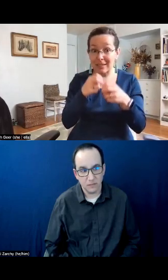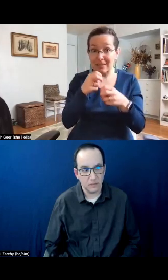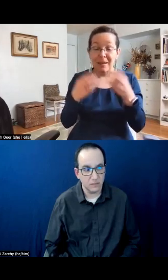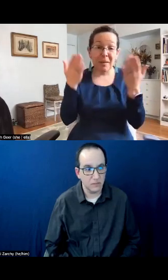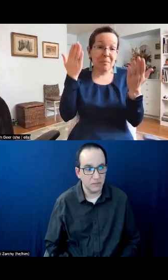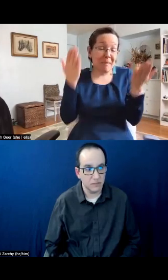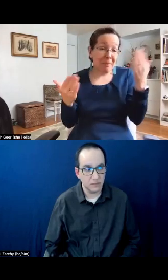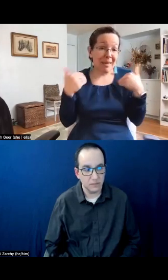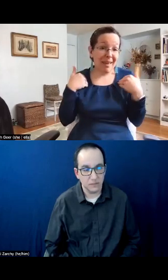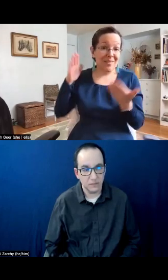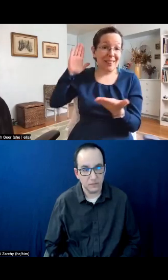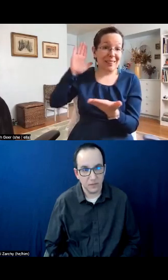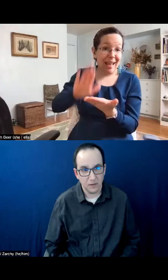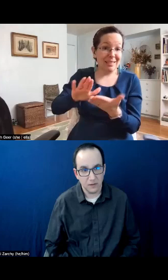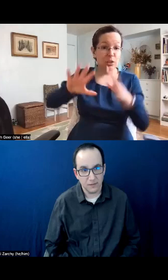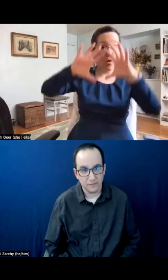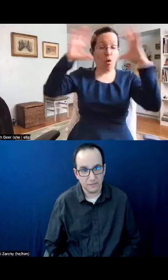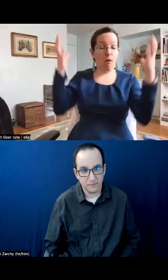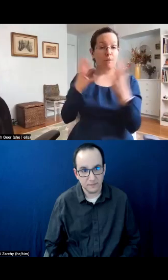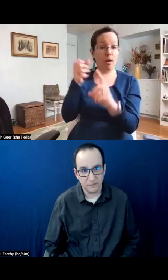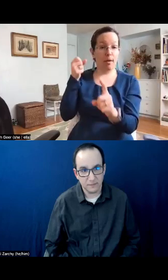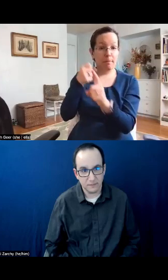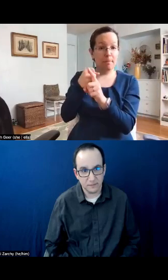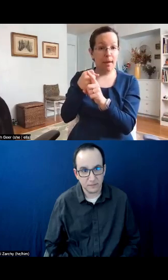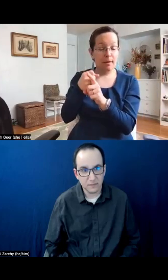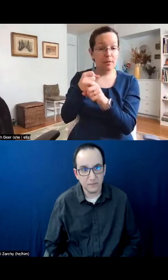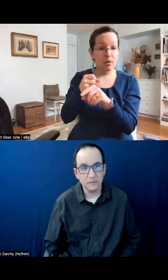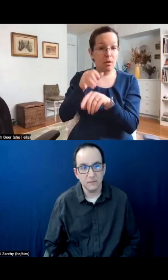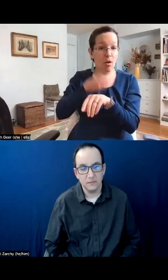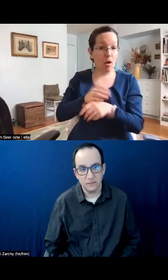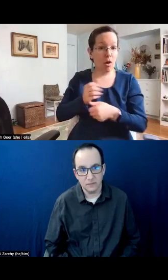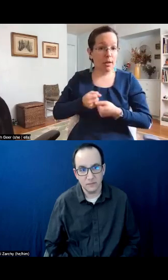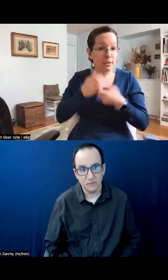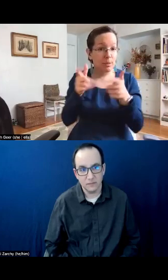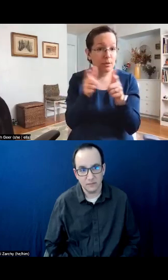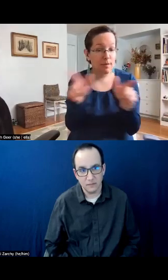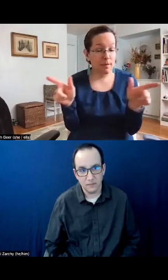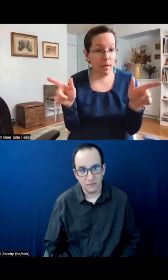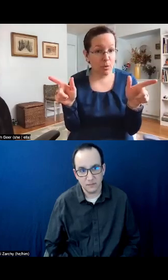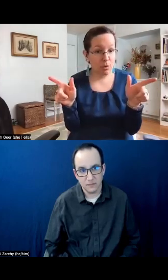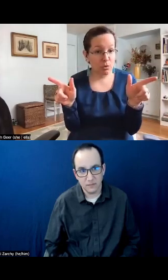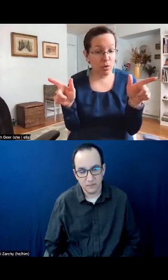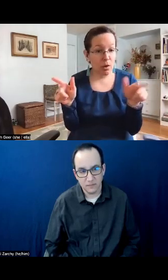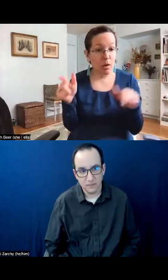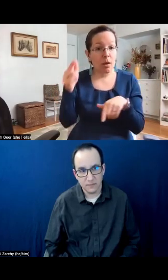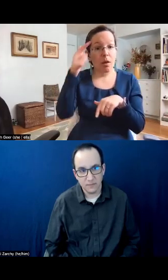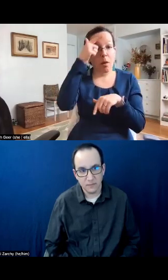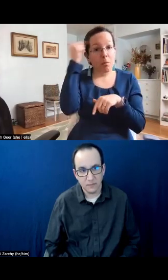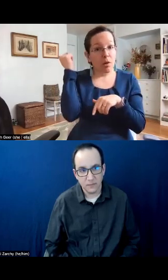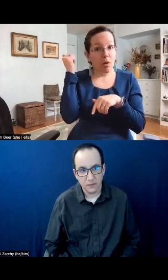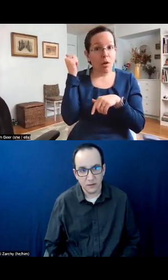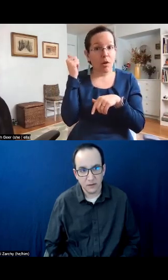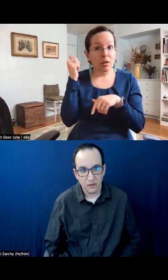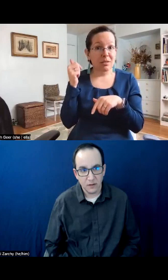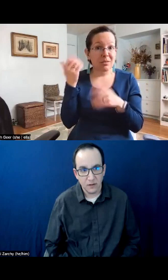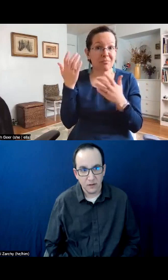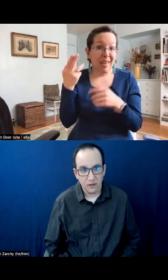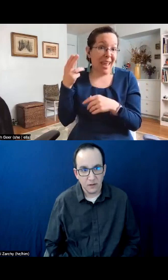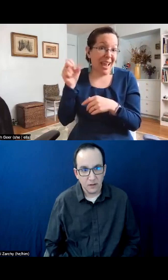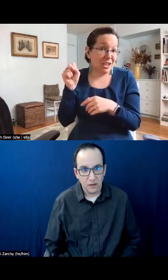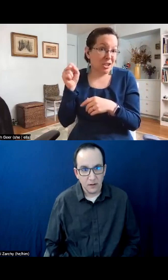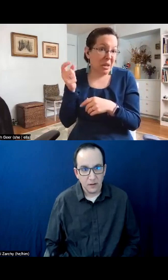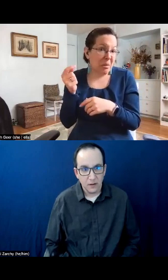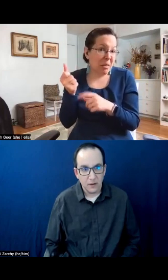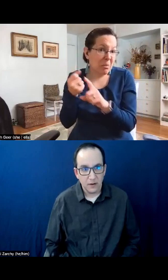Now, if you're working with children who have fine motor concerns and they're unable to render a sign in its